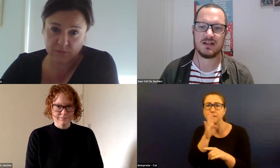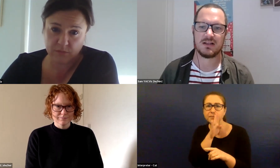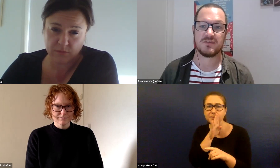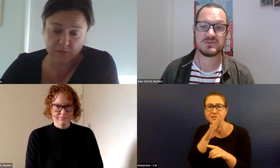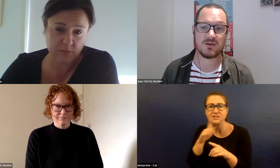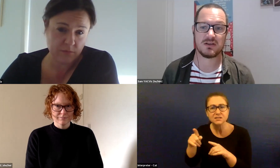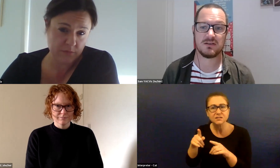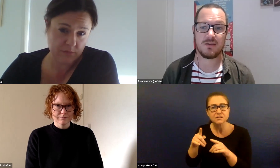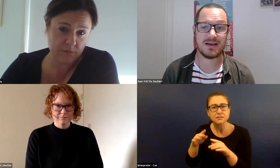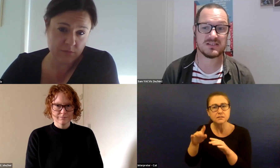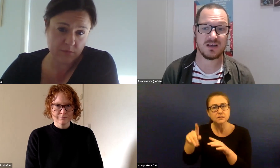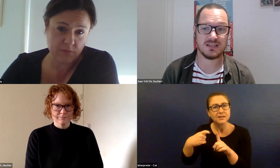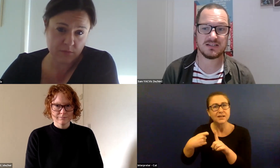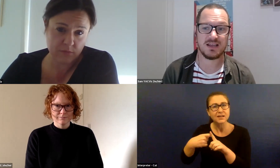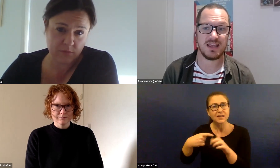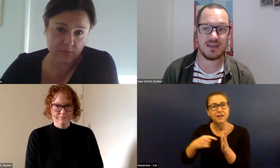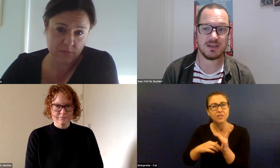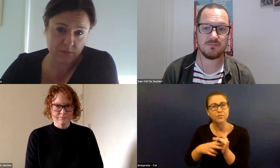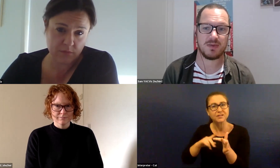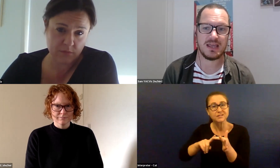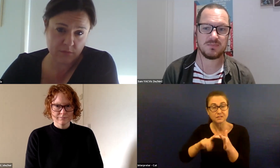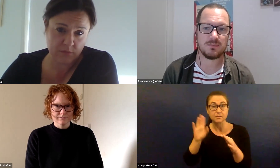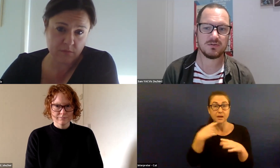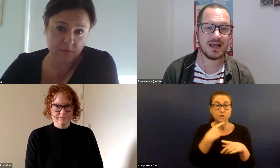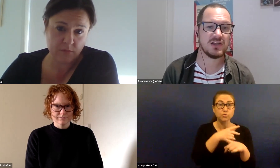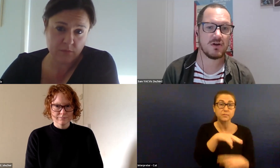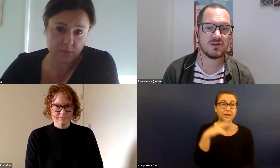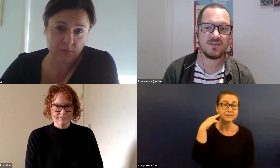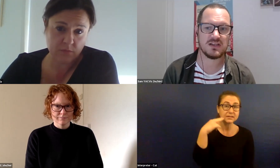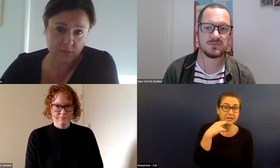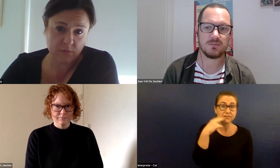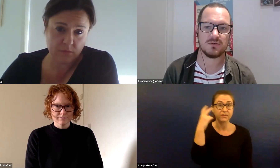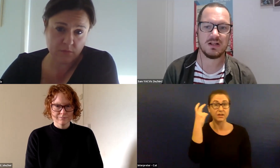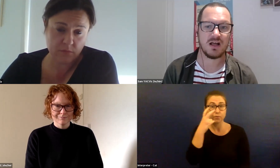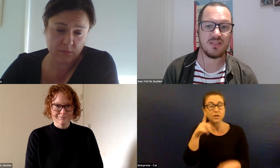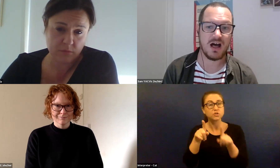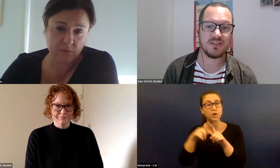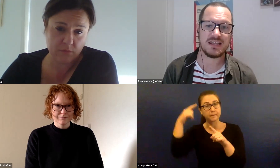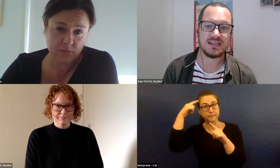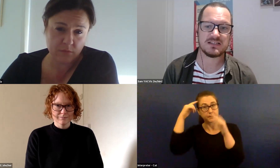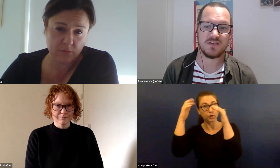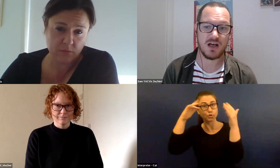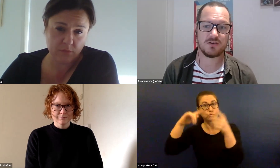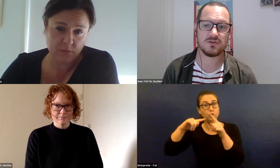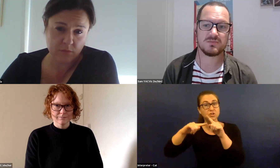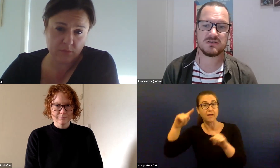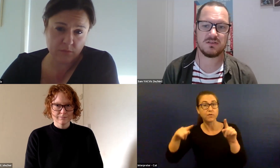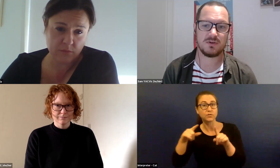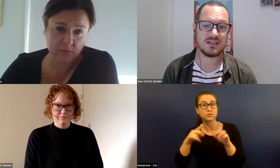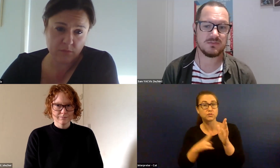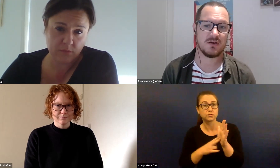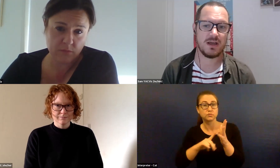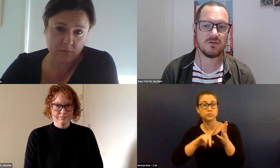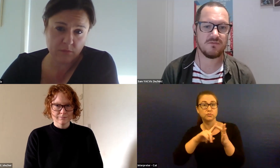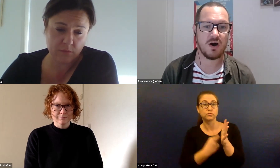well. We've spoken about sight and hearing impaired people and neurodiverse people. Are there other needs for other groups that